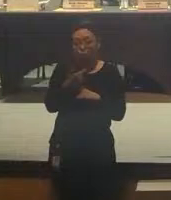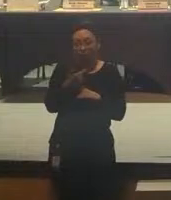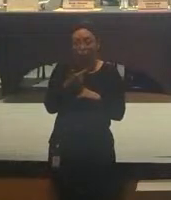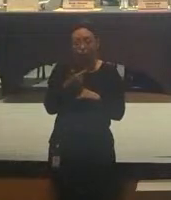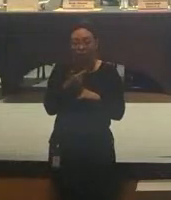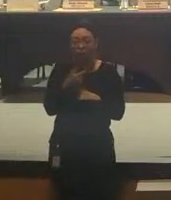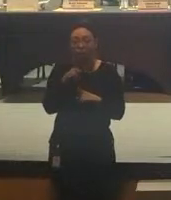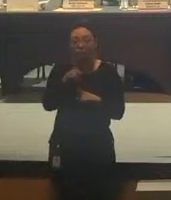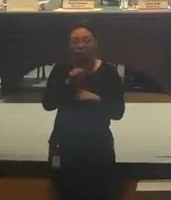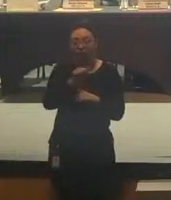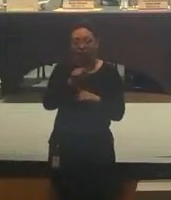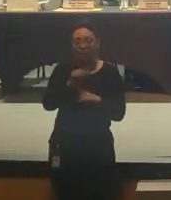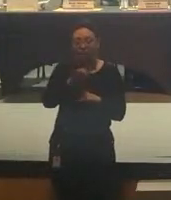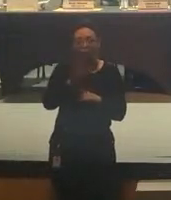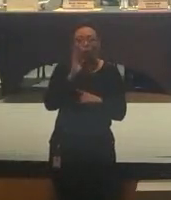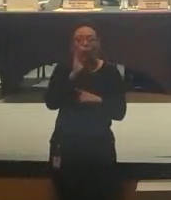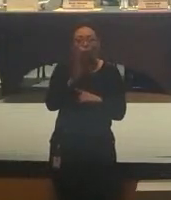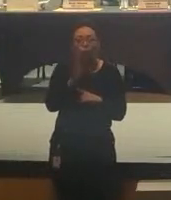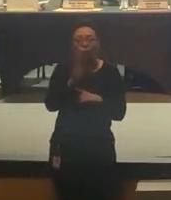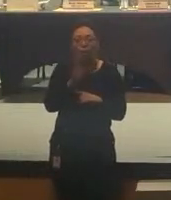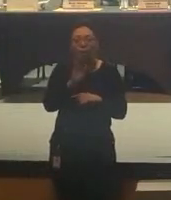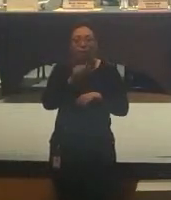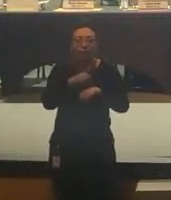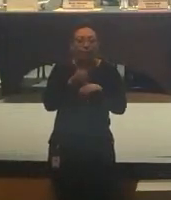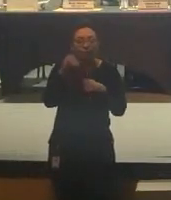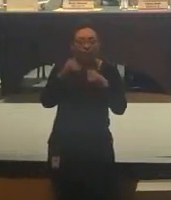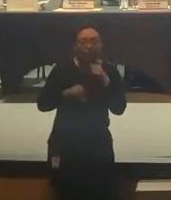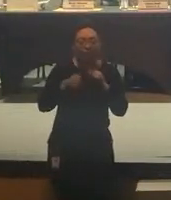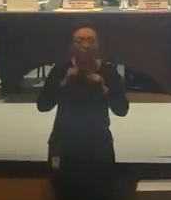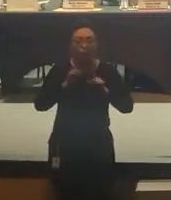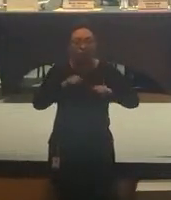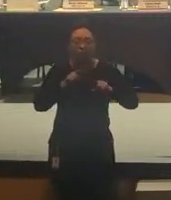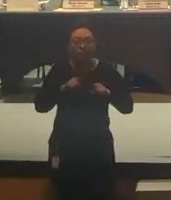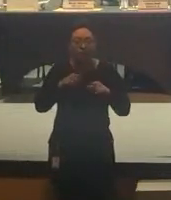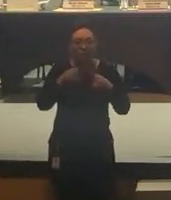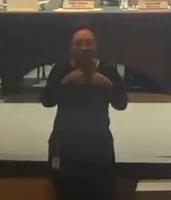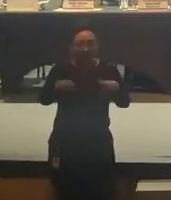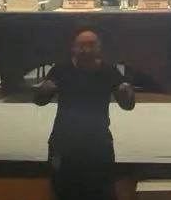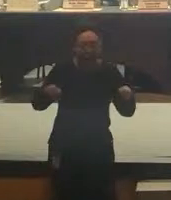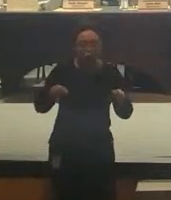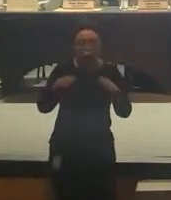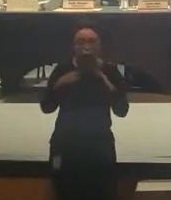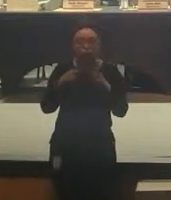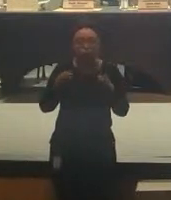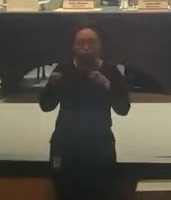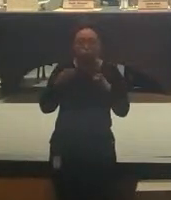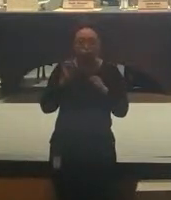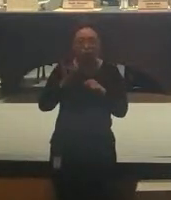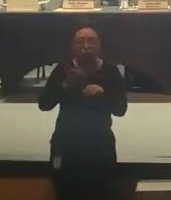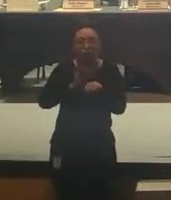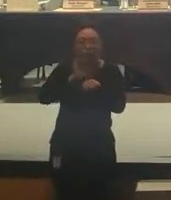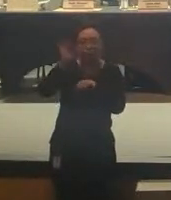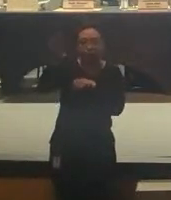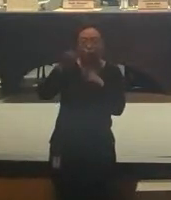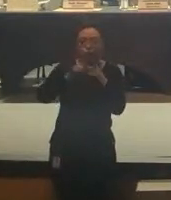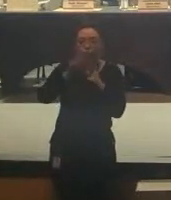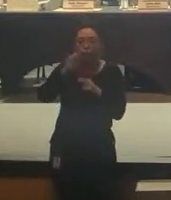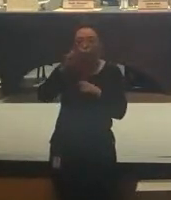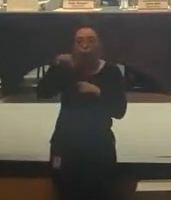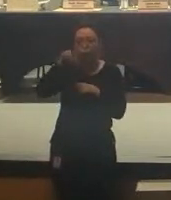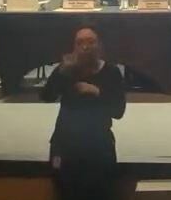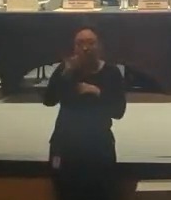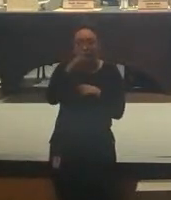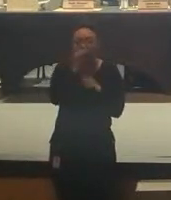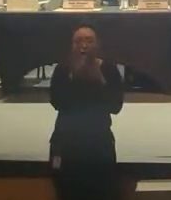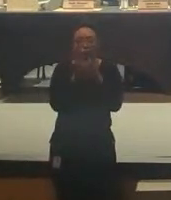21st, AZAC will be formulating final attendance boundary recommendations that are forwarded to the superintendent and Board